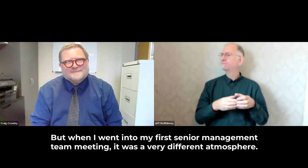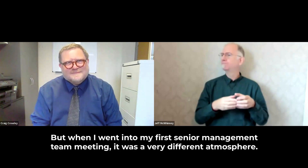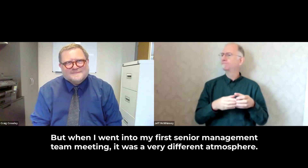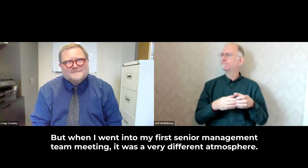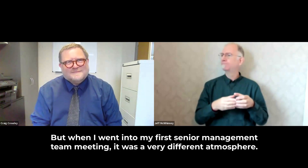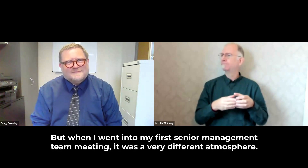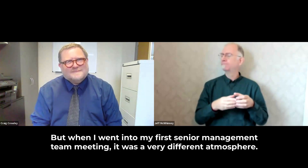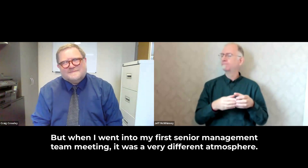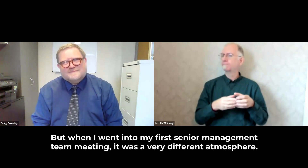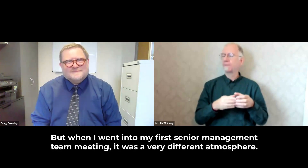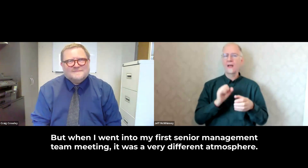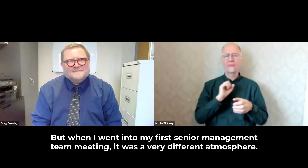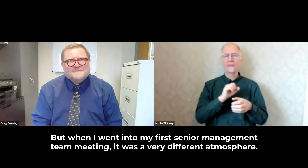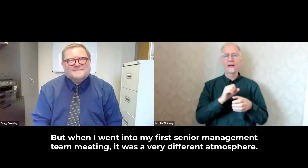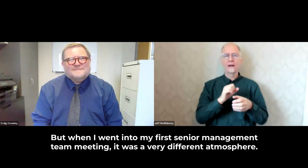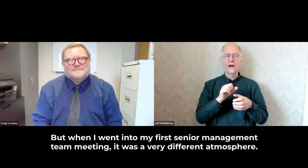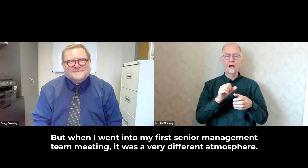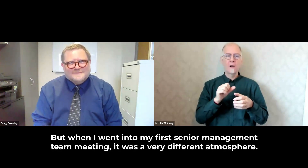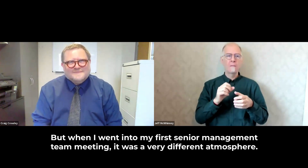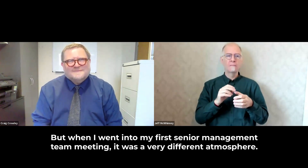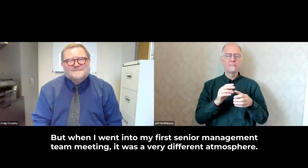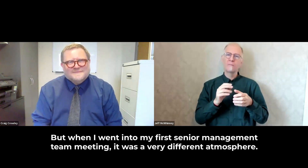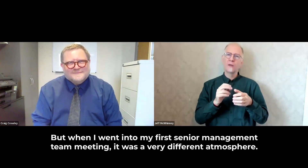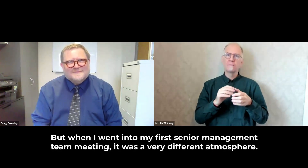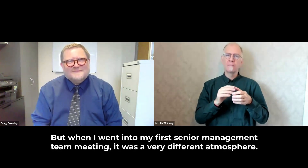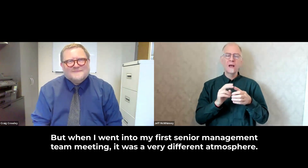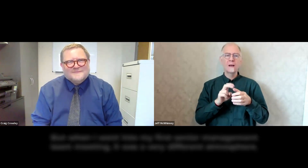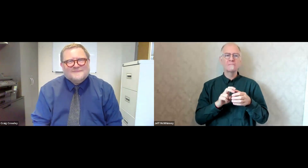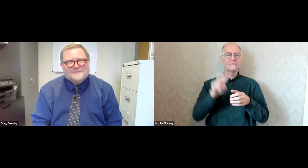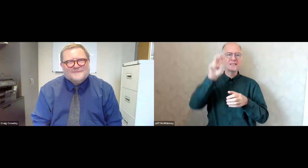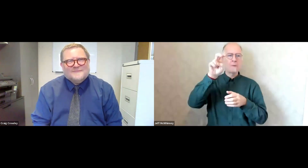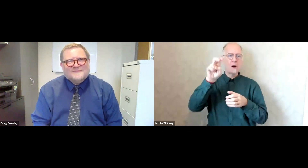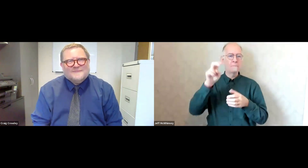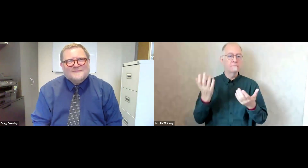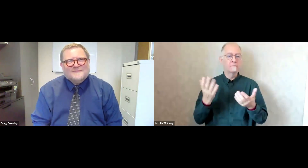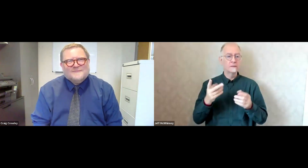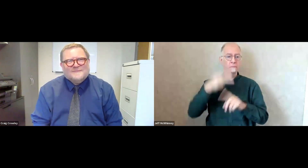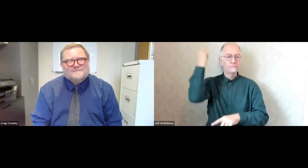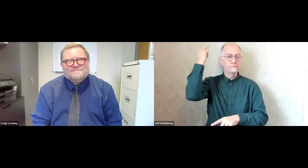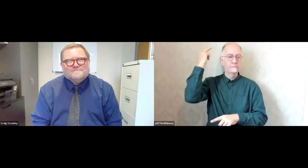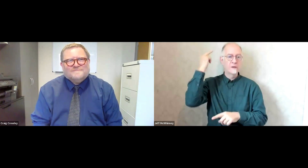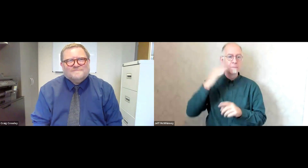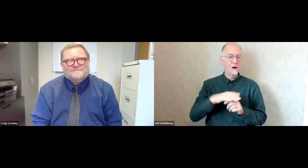team meeting, it was a very different atmosphere.